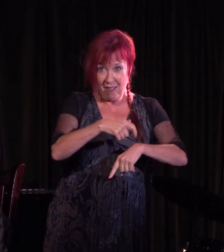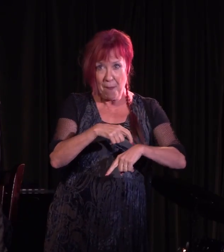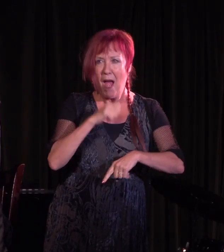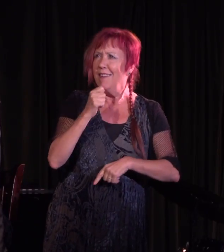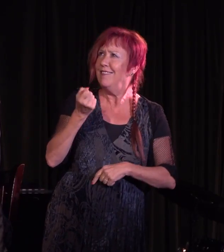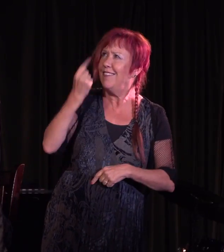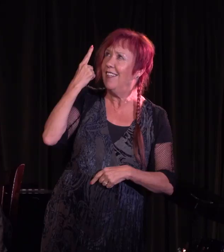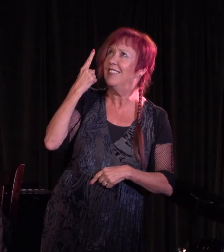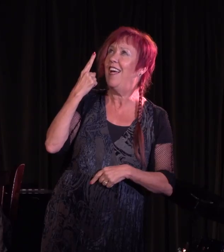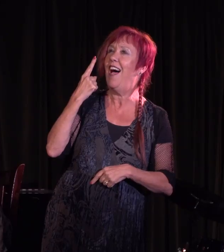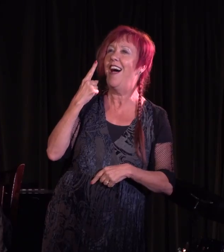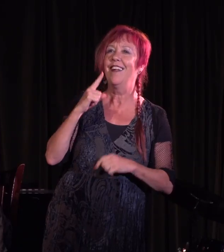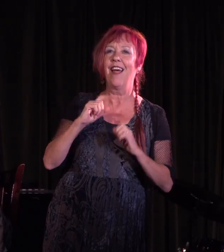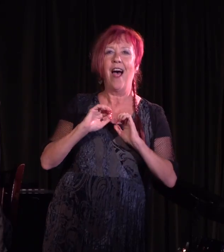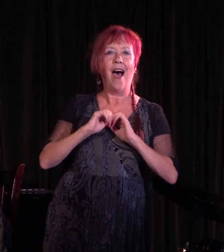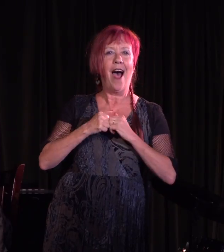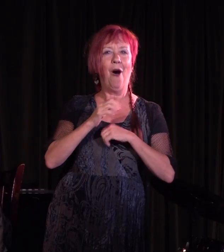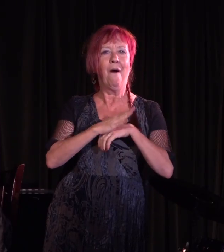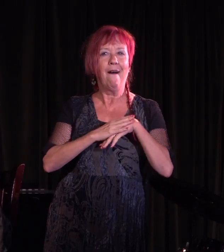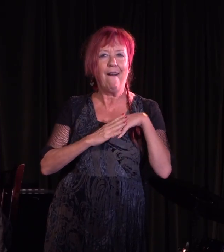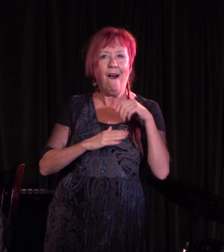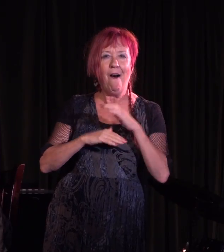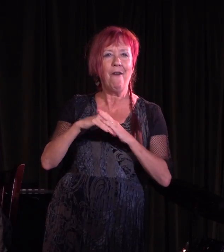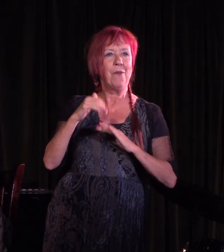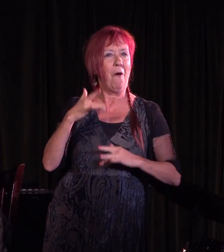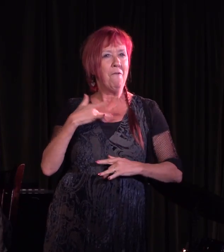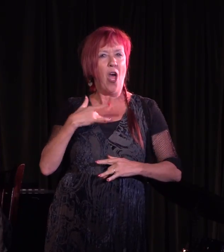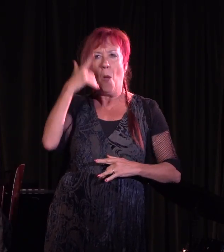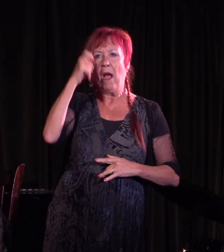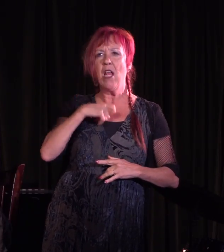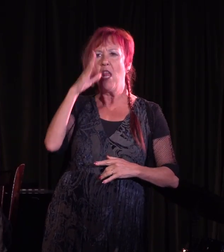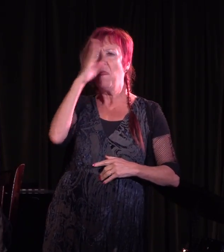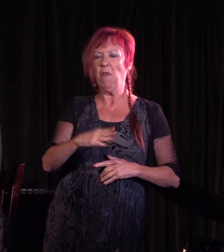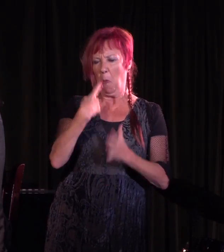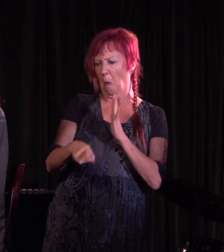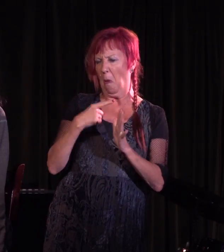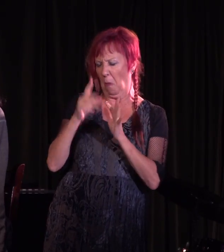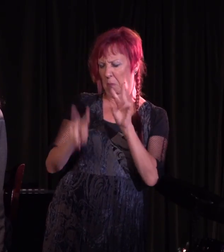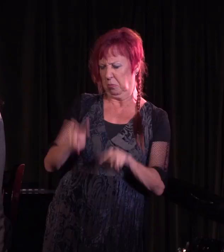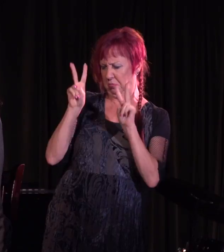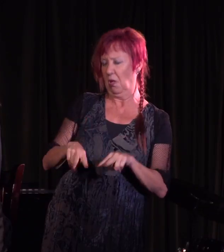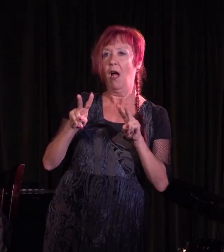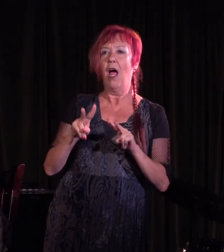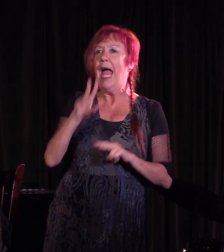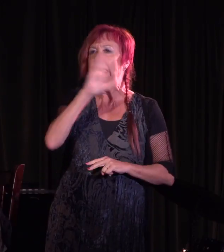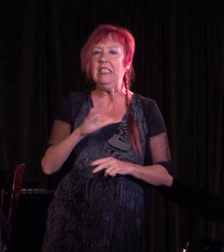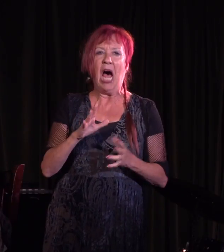time how comfortable his lack of judgment made me feel. He wasn't pushy